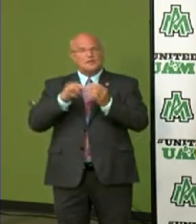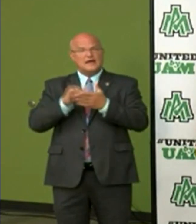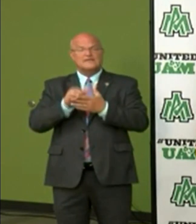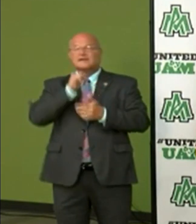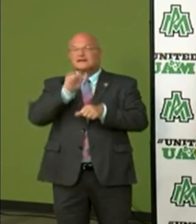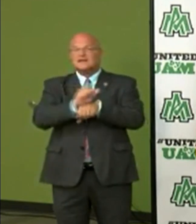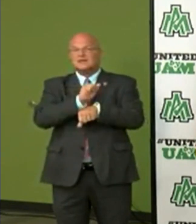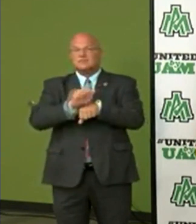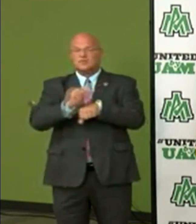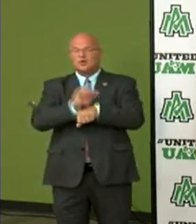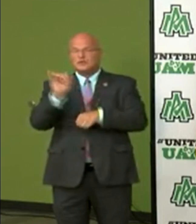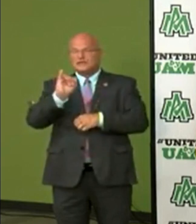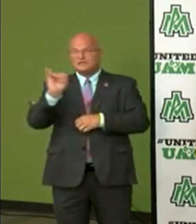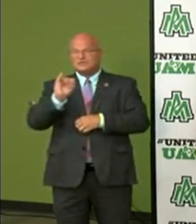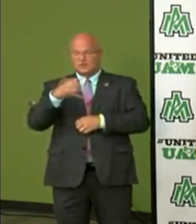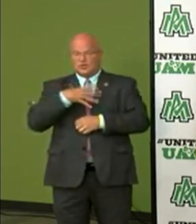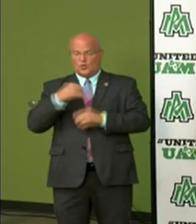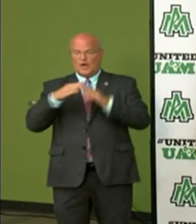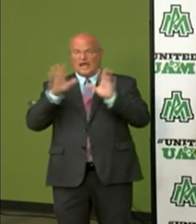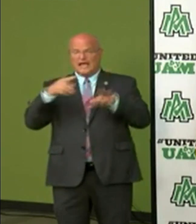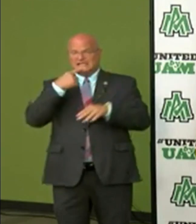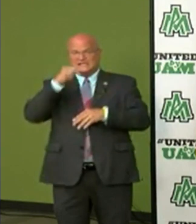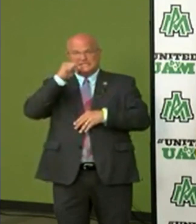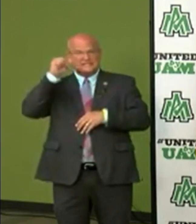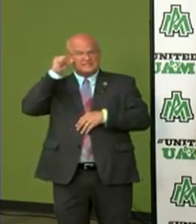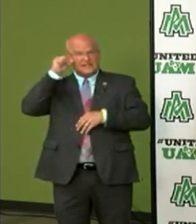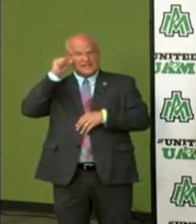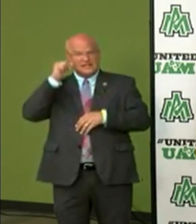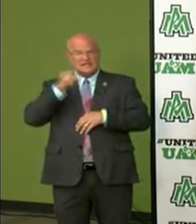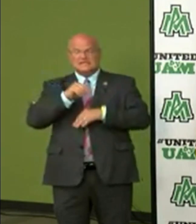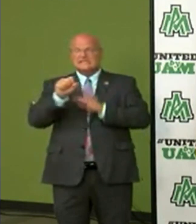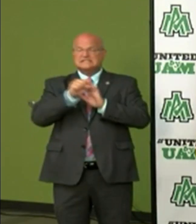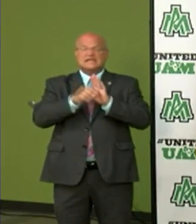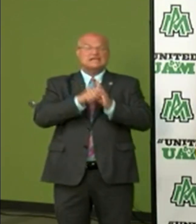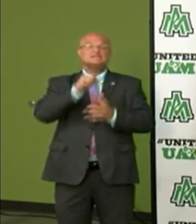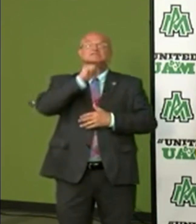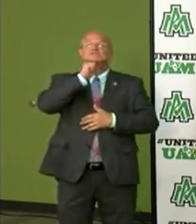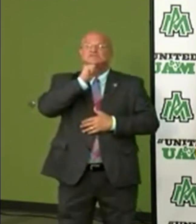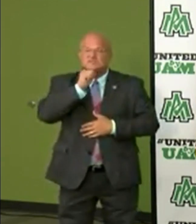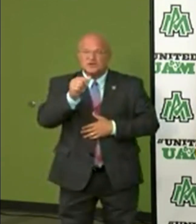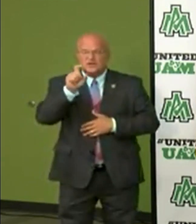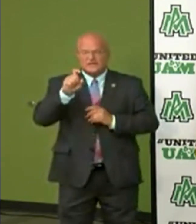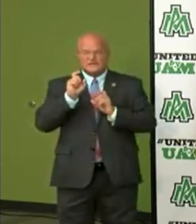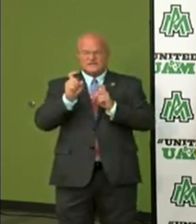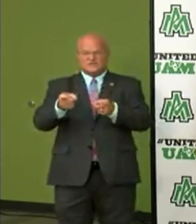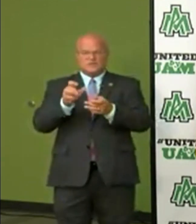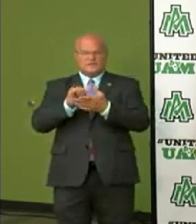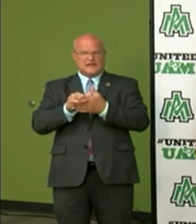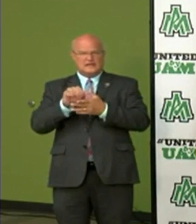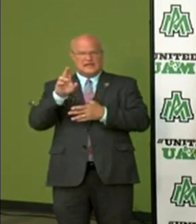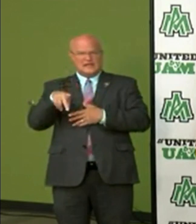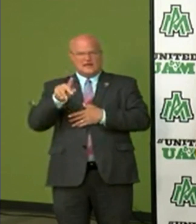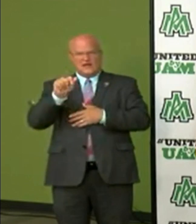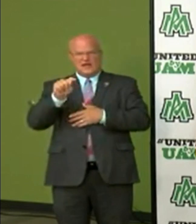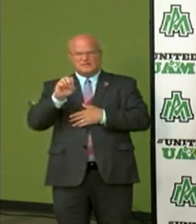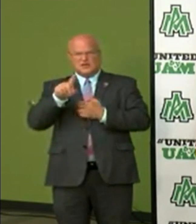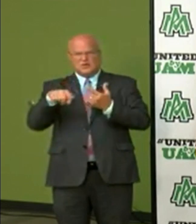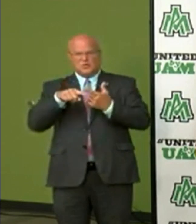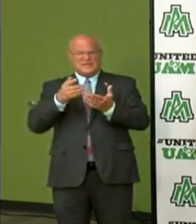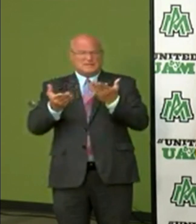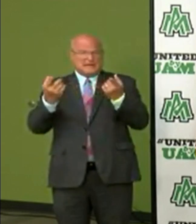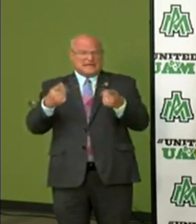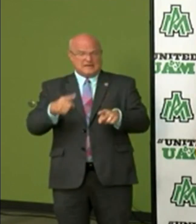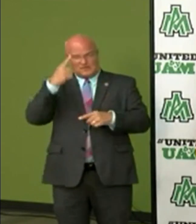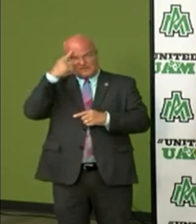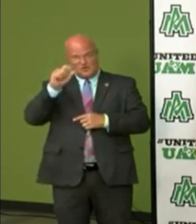to the unemployment insurance. I guess the White House said yesterday now states don't have to contribute to that. Do you have an update on when that might